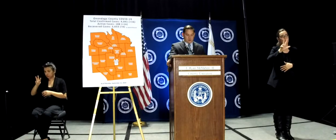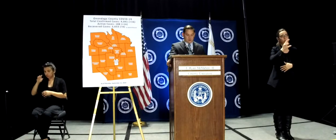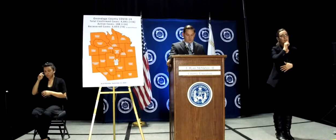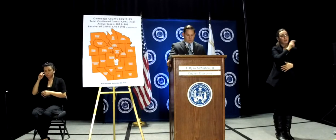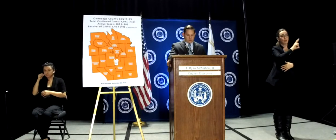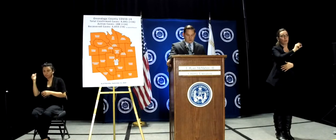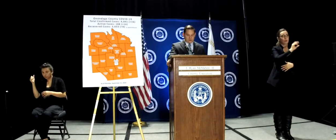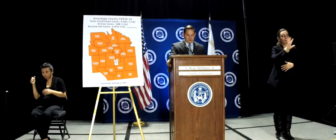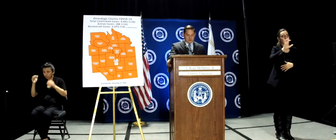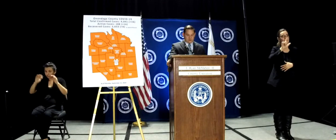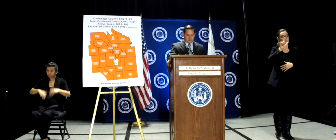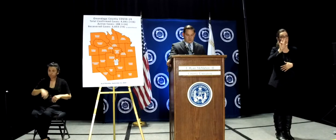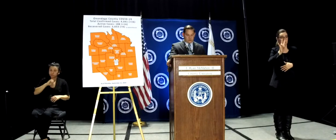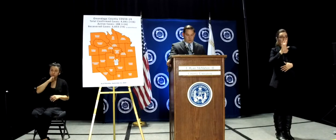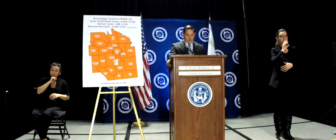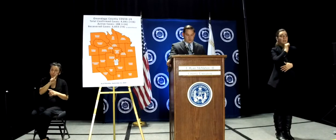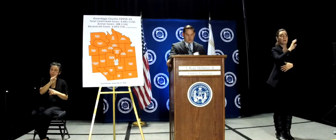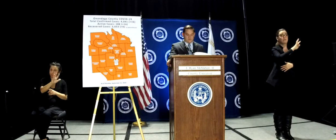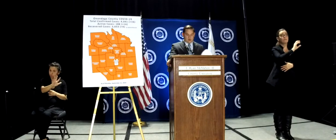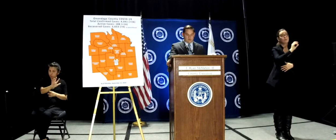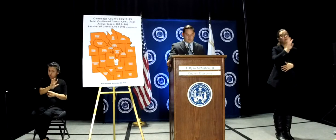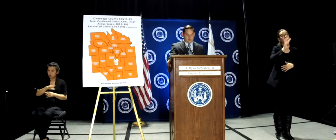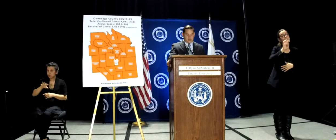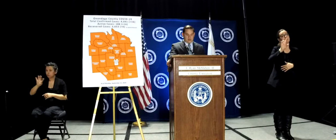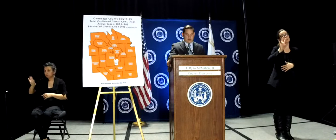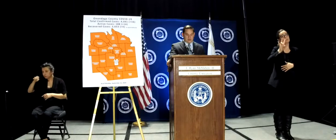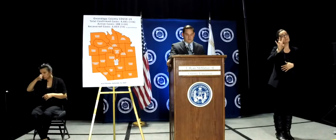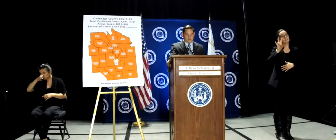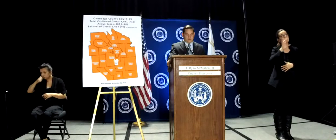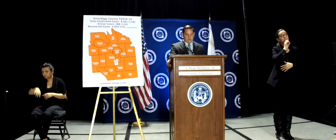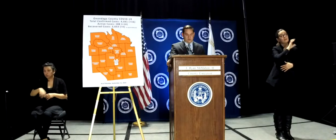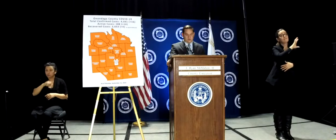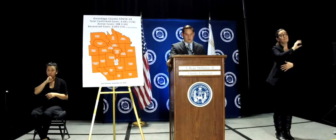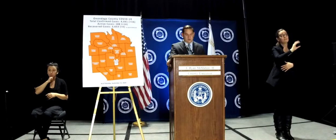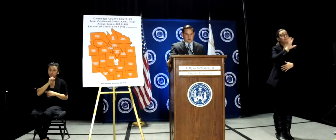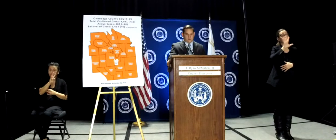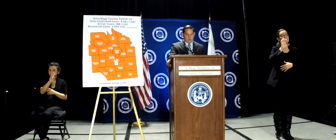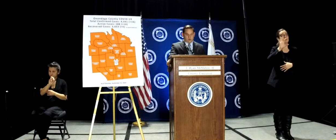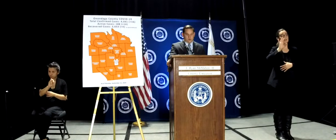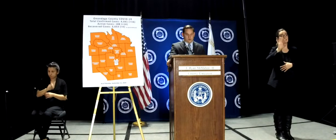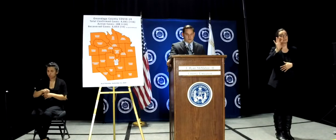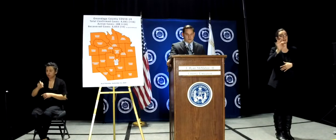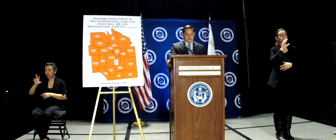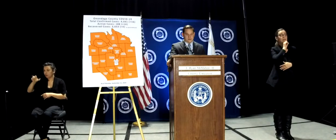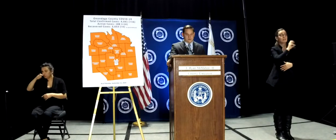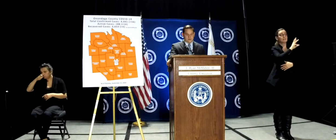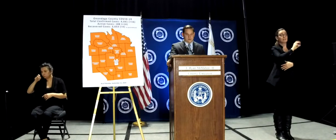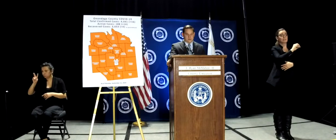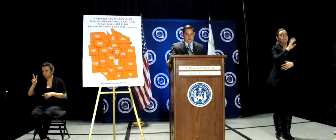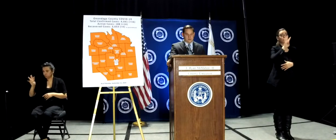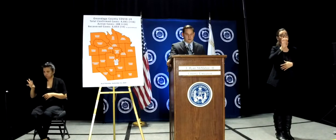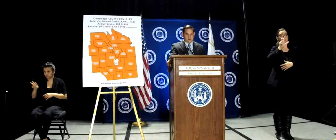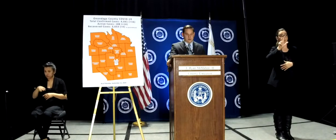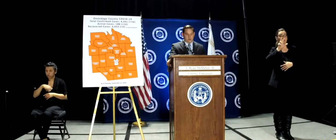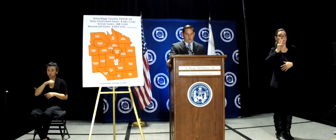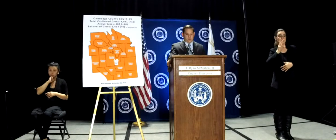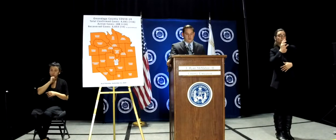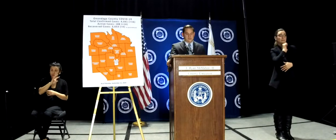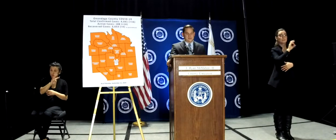30s, 477 in their 40s, 599 in their 50s, 436 in their